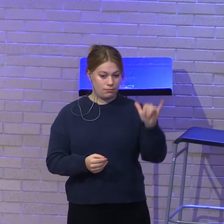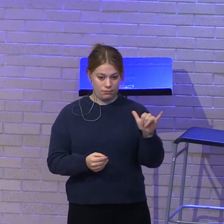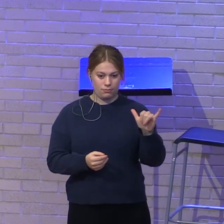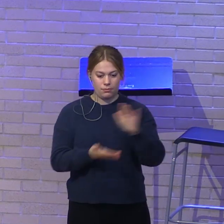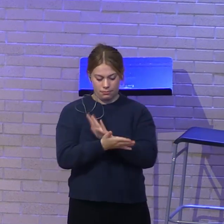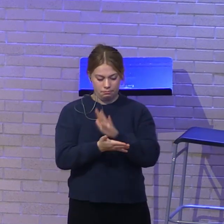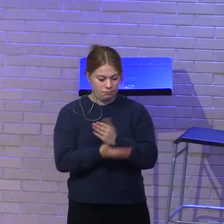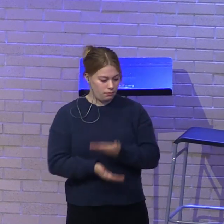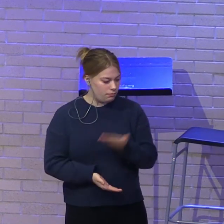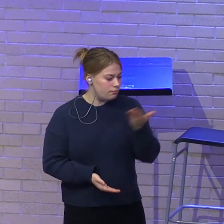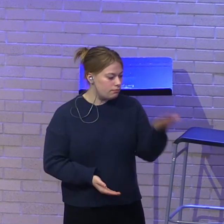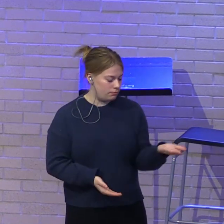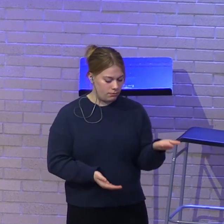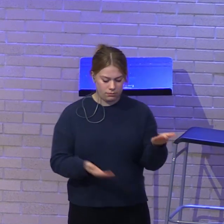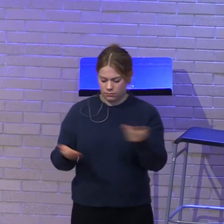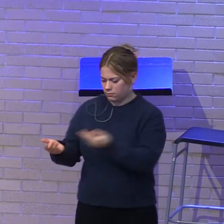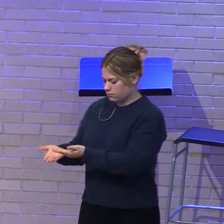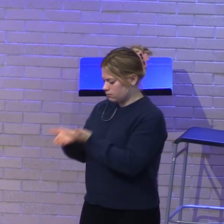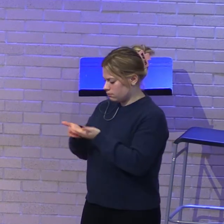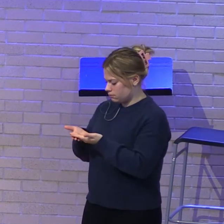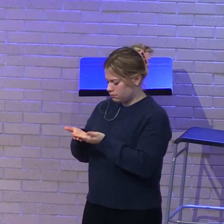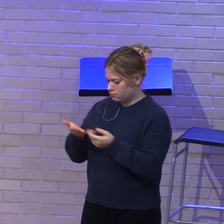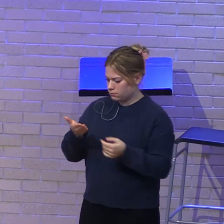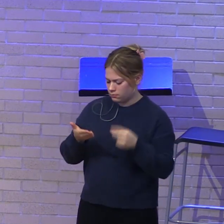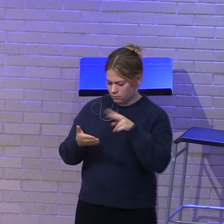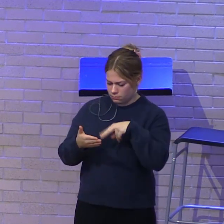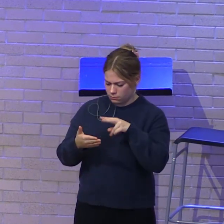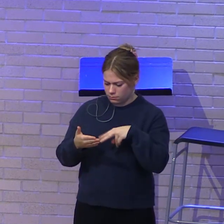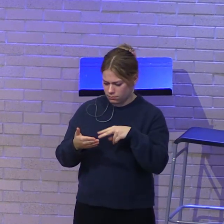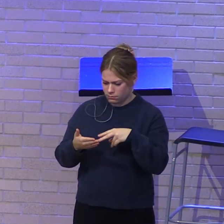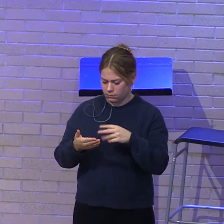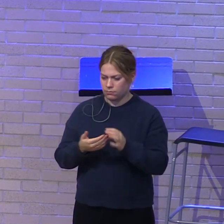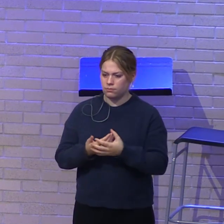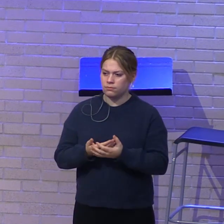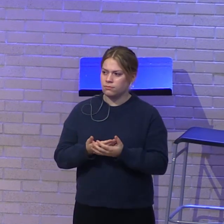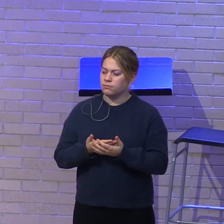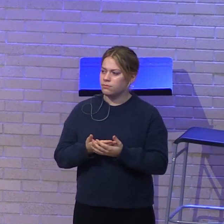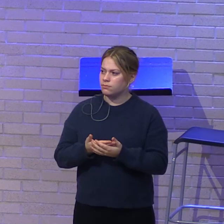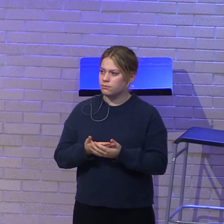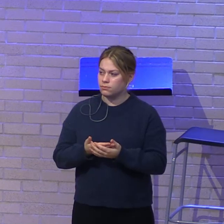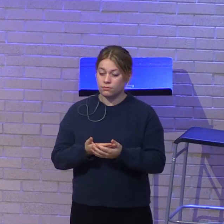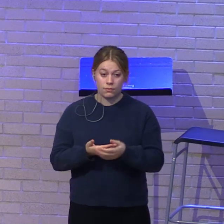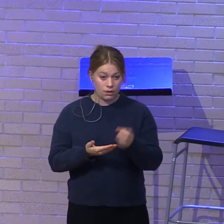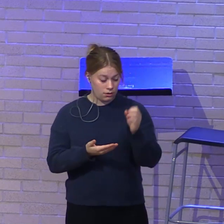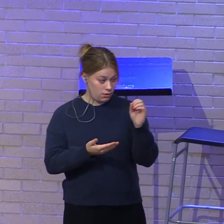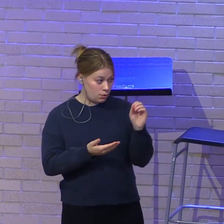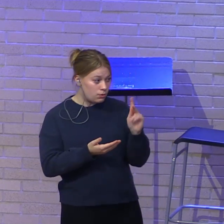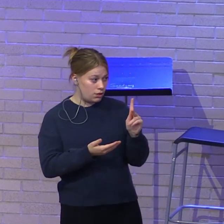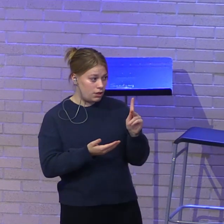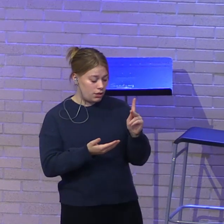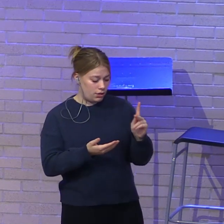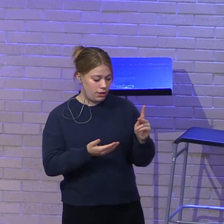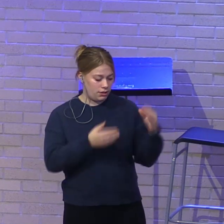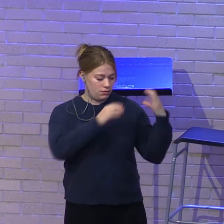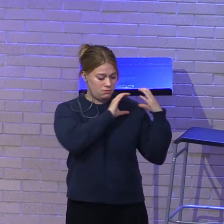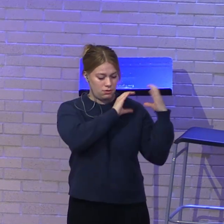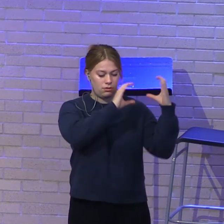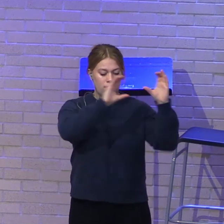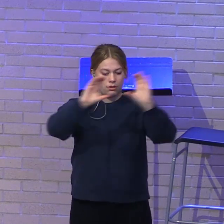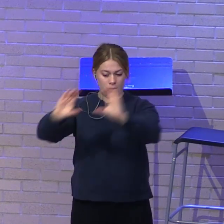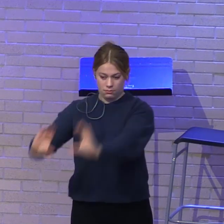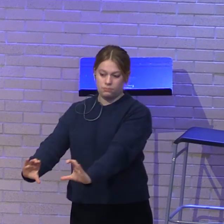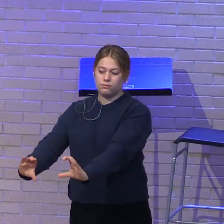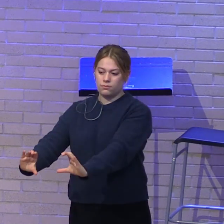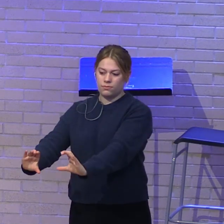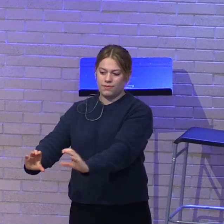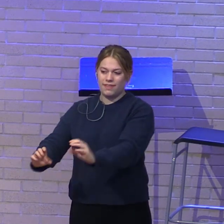it, I began to read it in my head, but just then she ran it back out to me. It's okay to take one thing off my plate when everything else